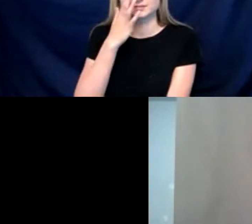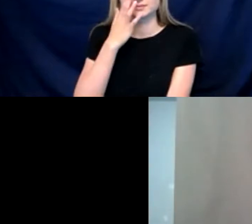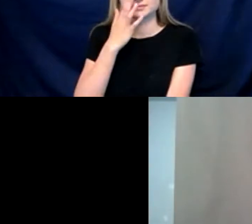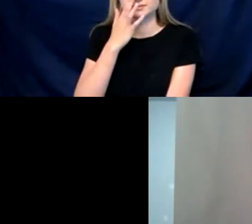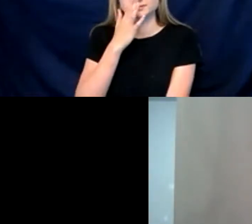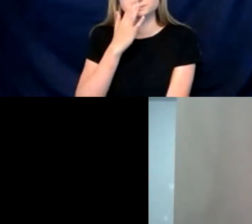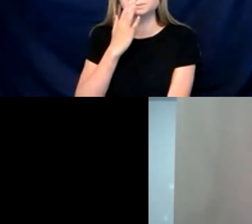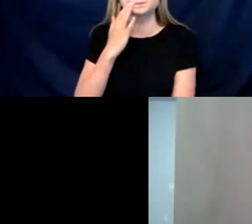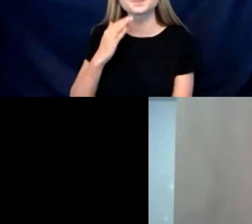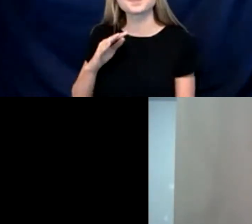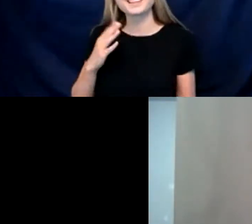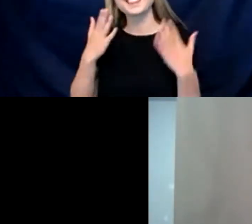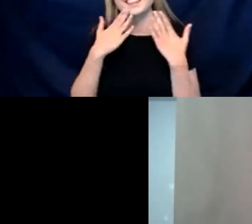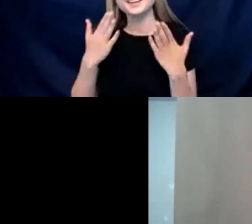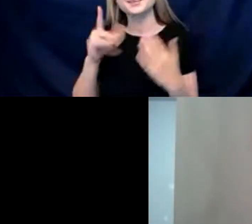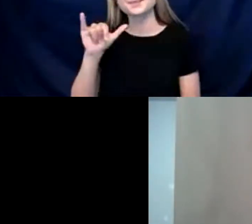Thank you.